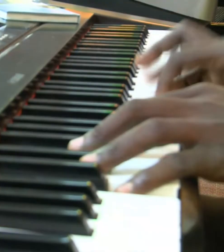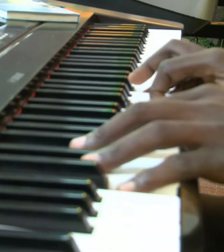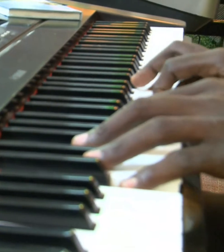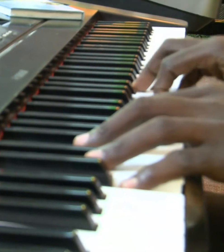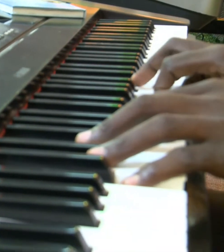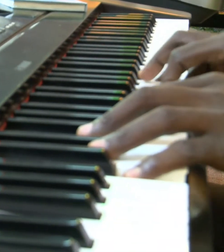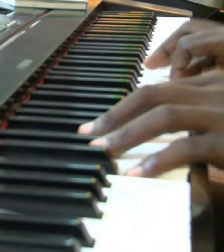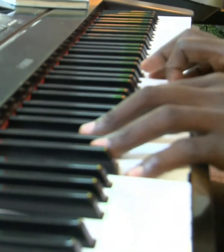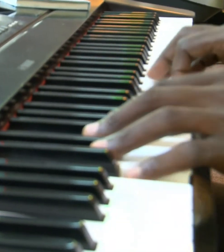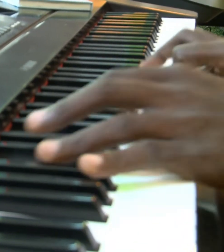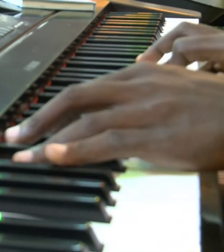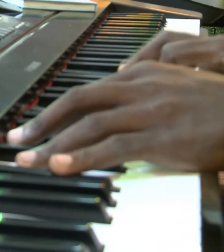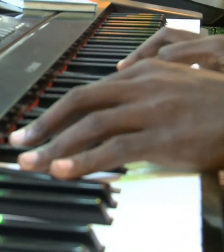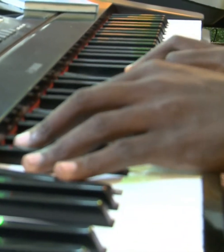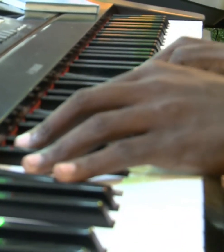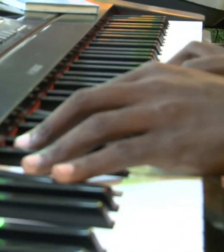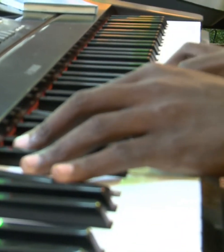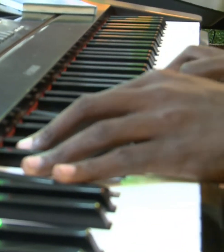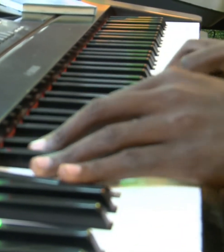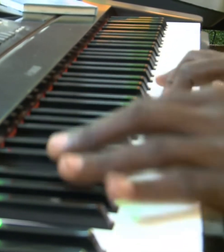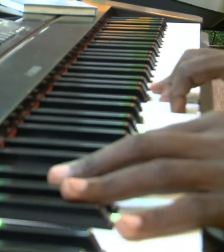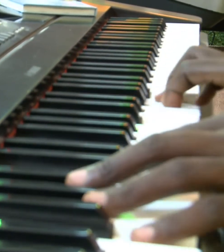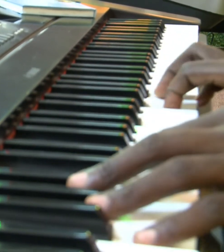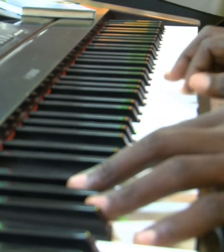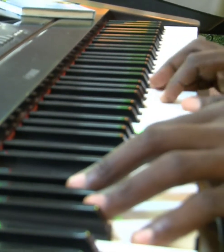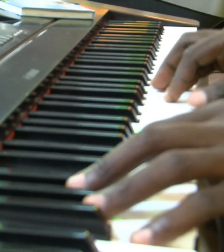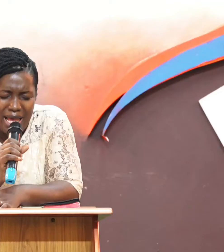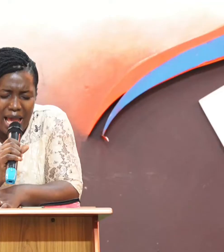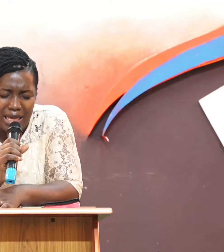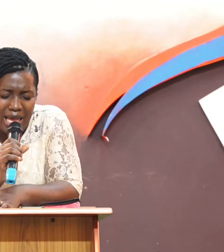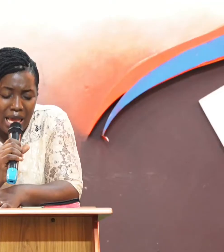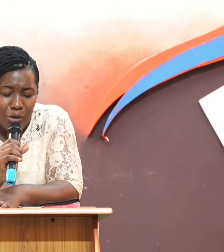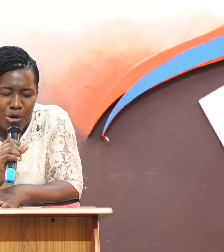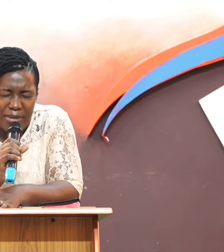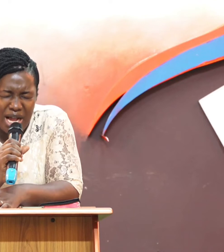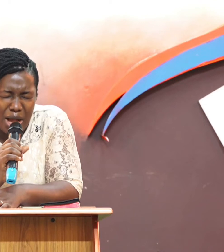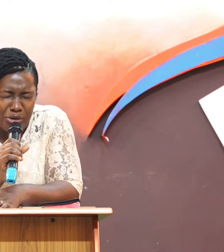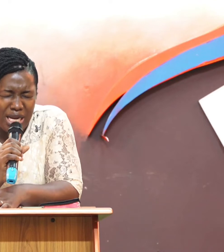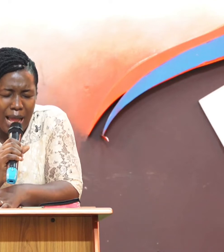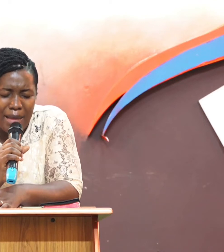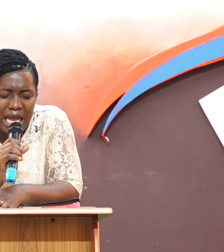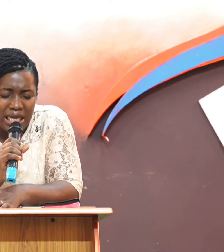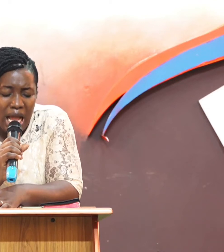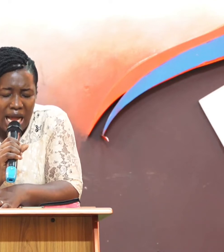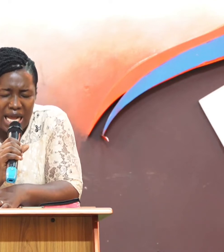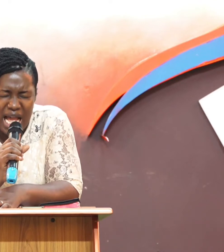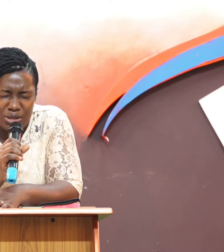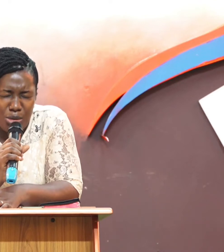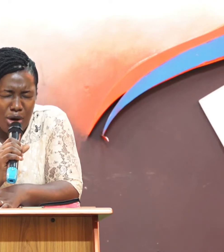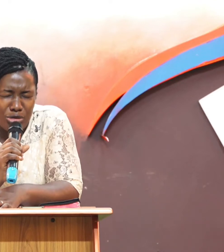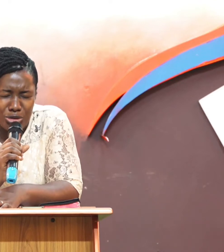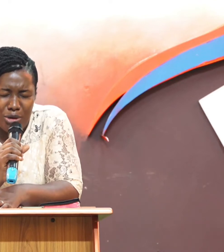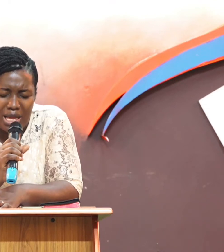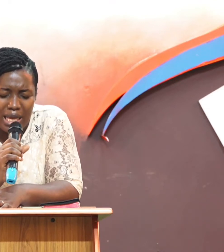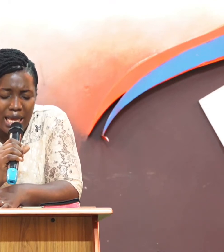aganaaza omutima gwange ngulabye nga gulin'amaanyi aganaaza emmeme yange ngulabye nga gulin'amaanyi